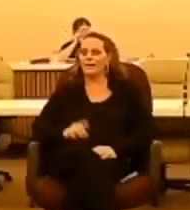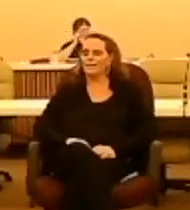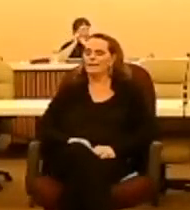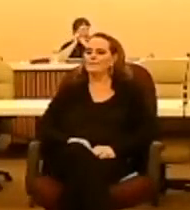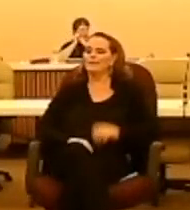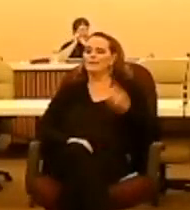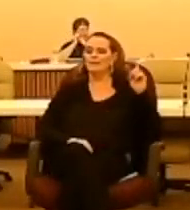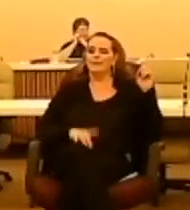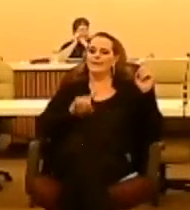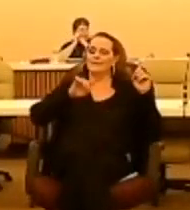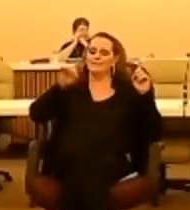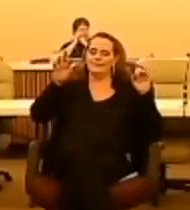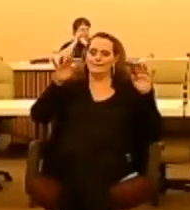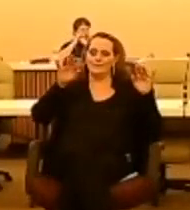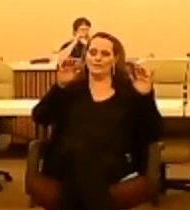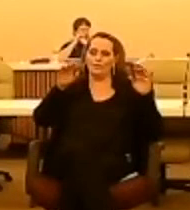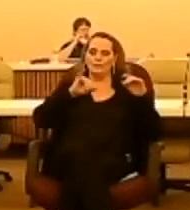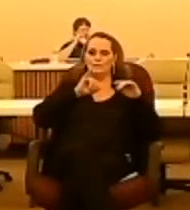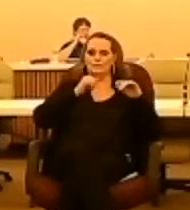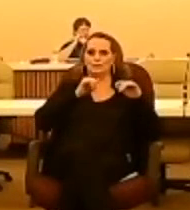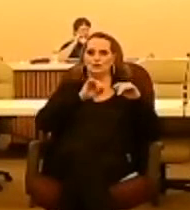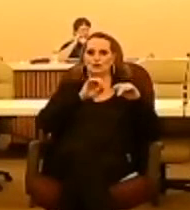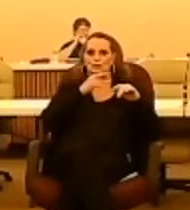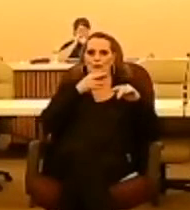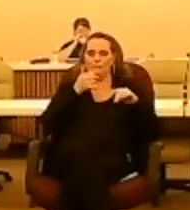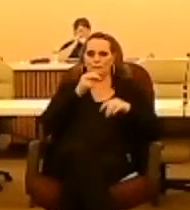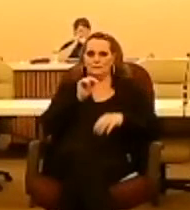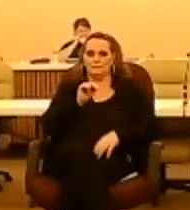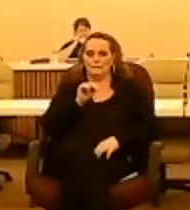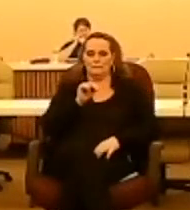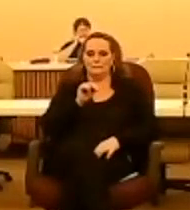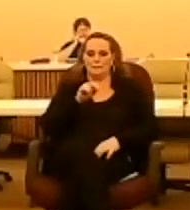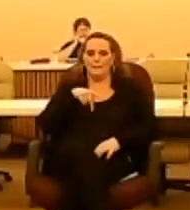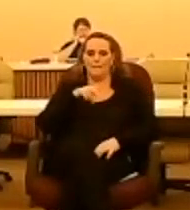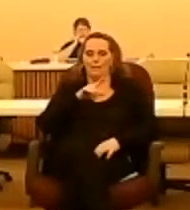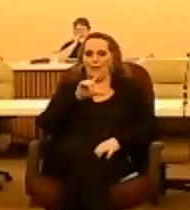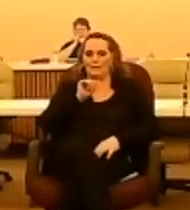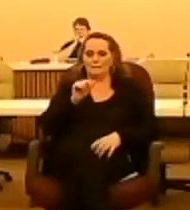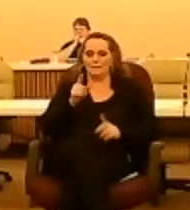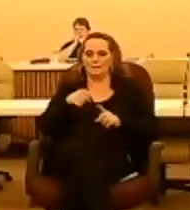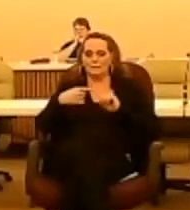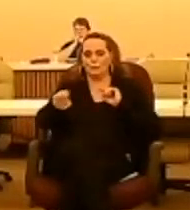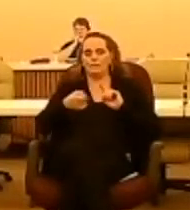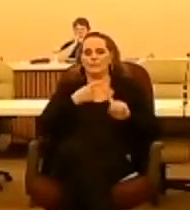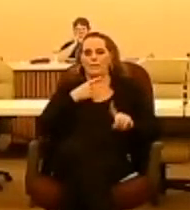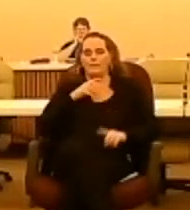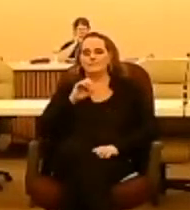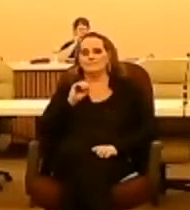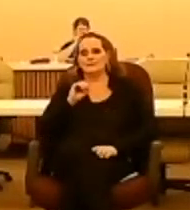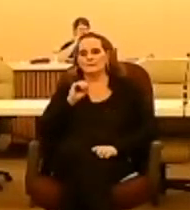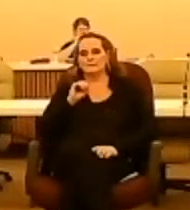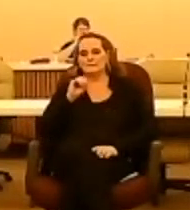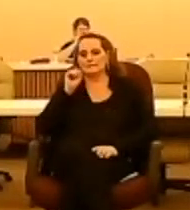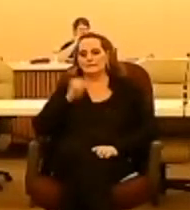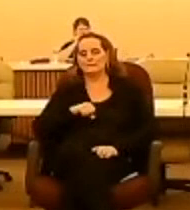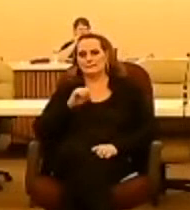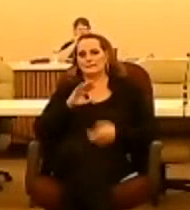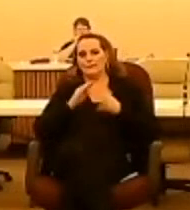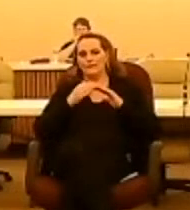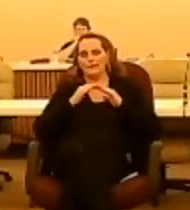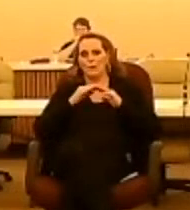in Jefferson Plaza across from Southtown. And then also there